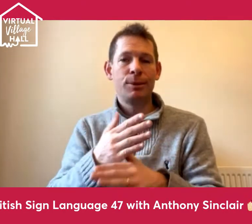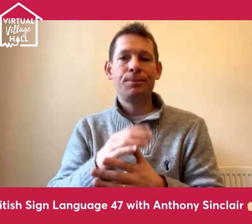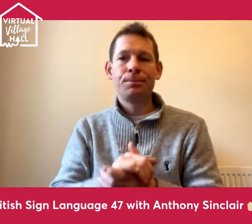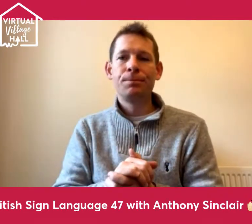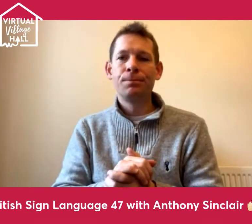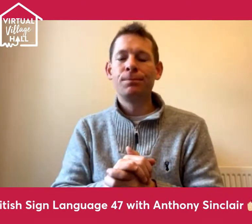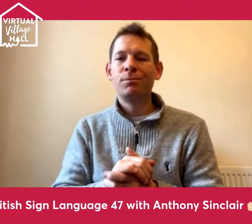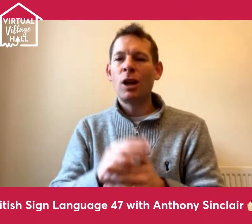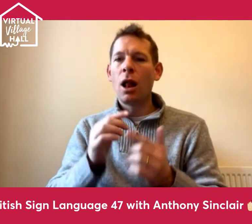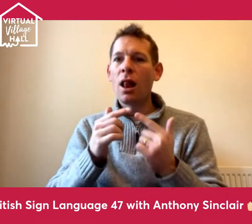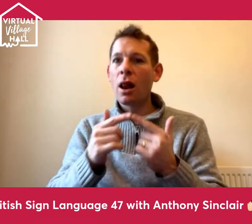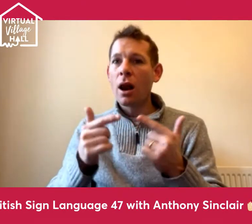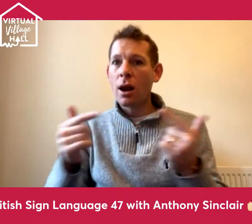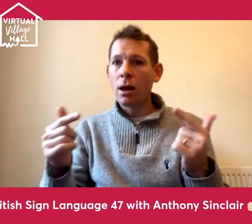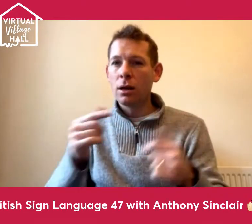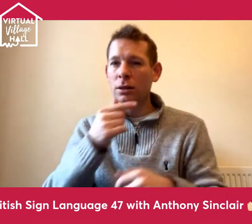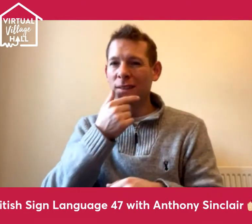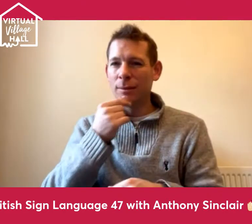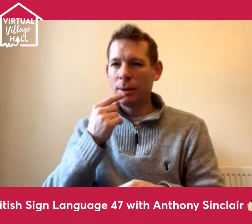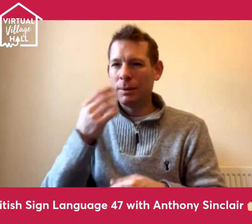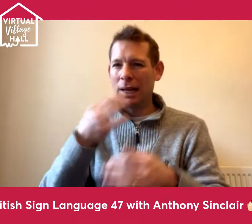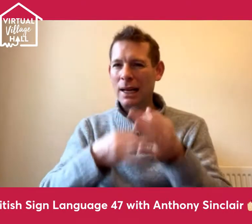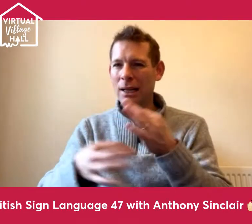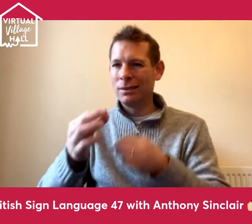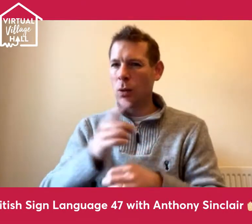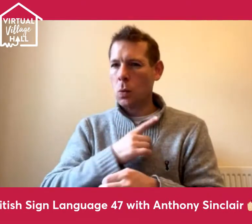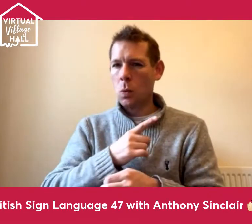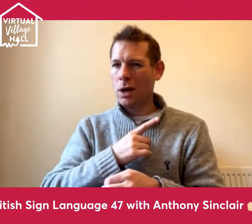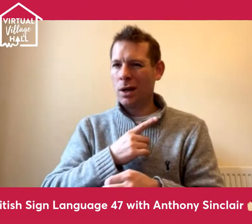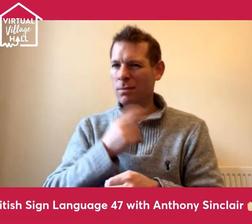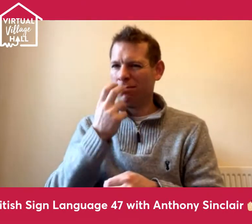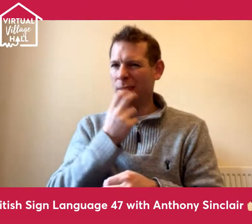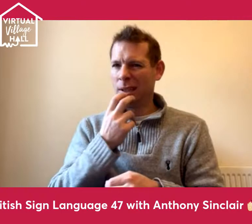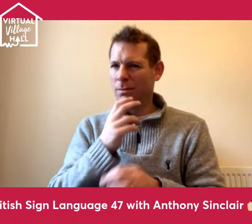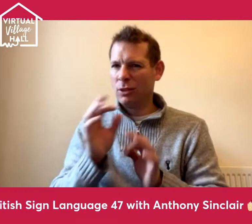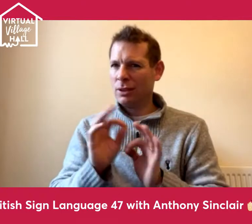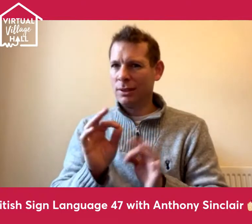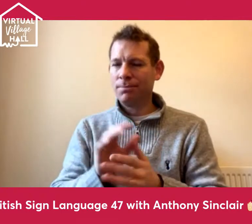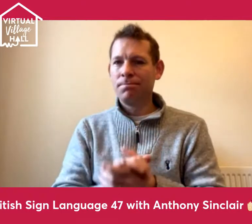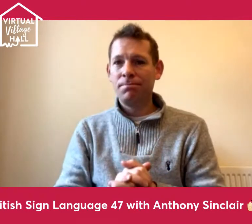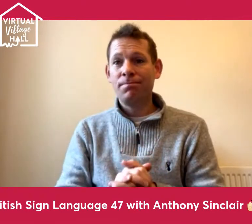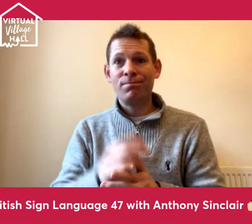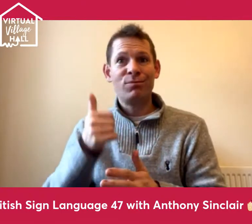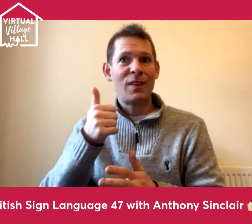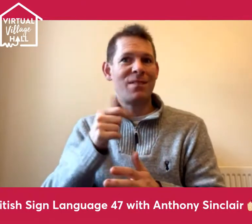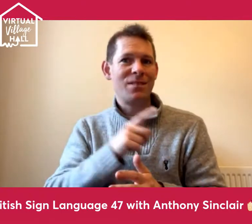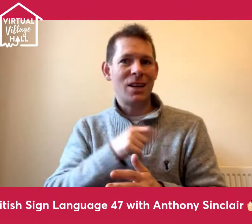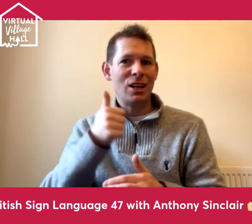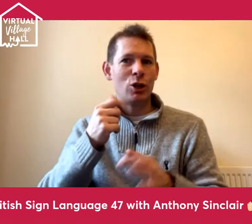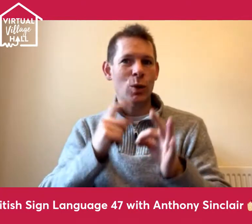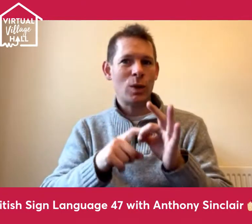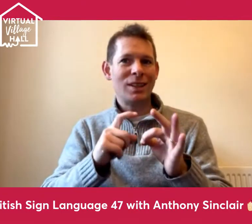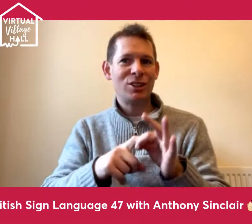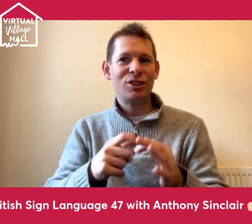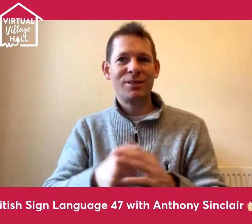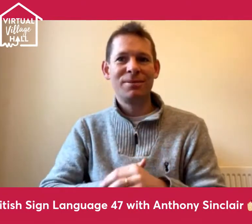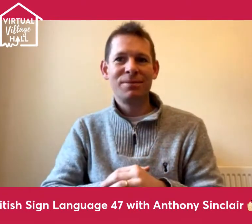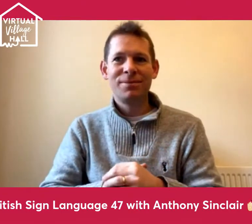Okay, so that's how we sign verbs. A lot of people ask me why you don't actually pronounce